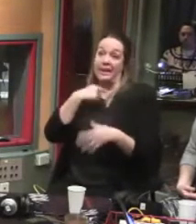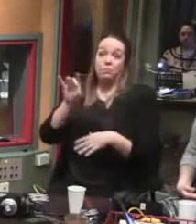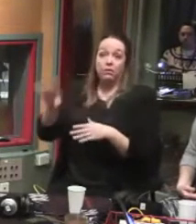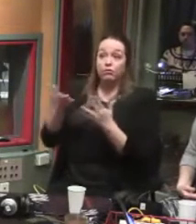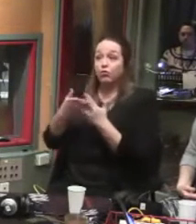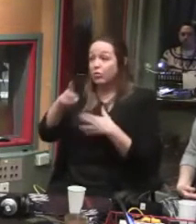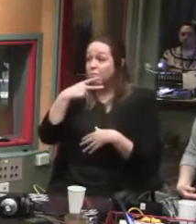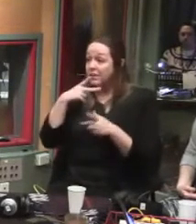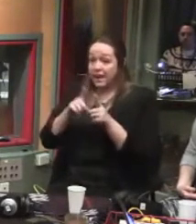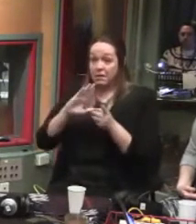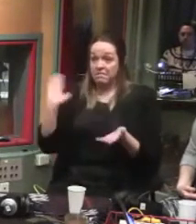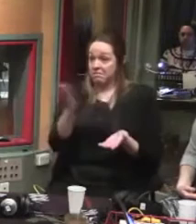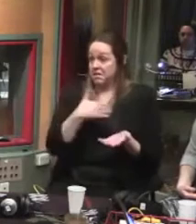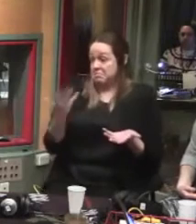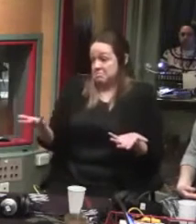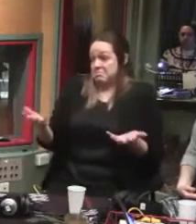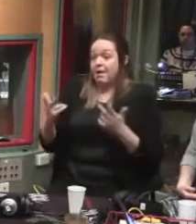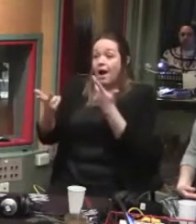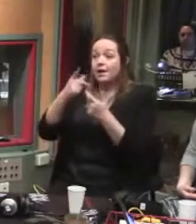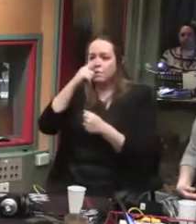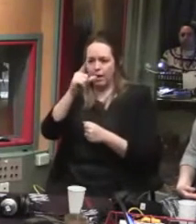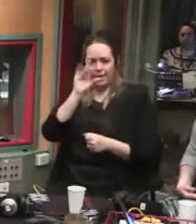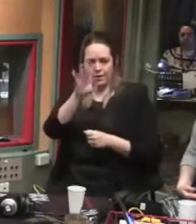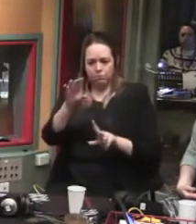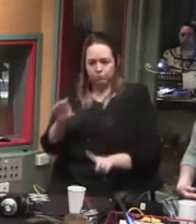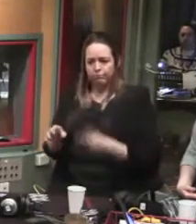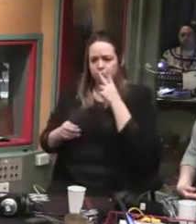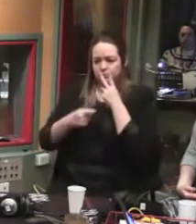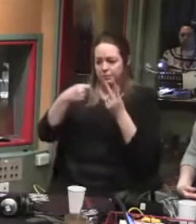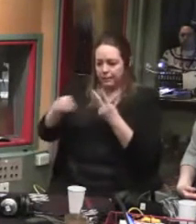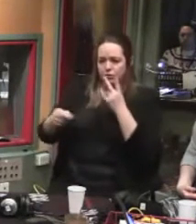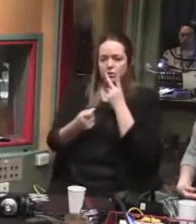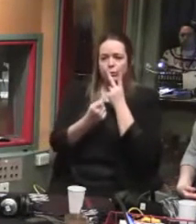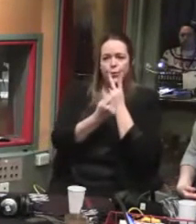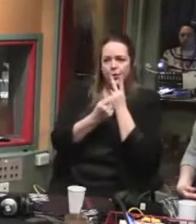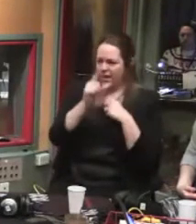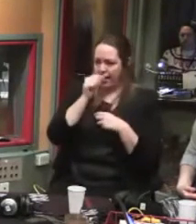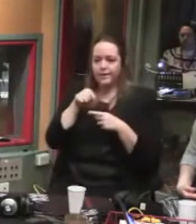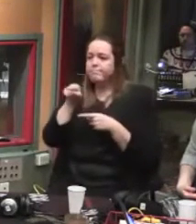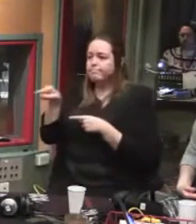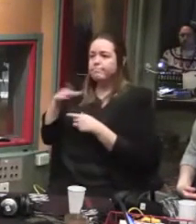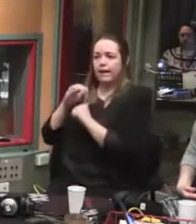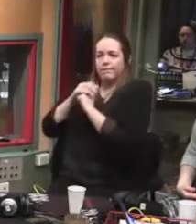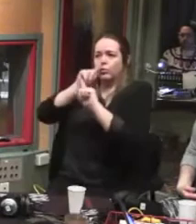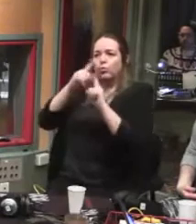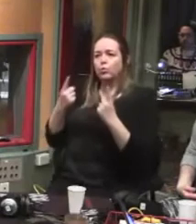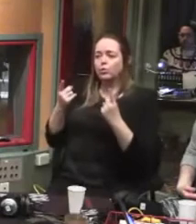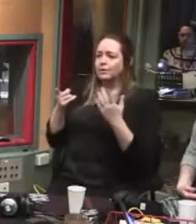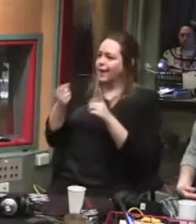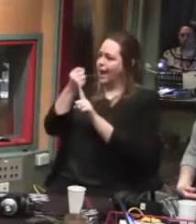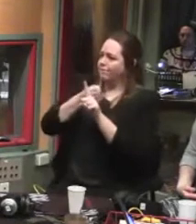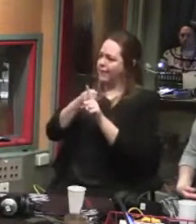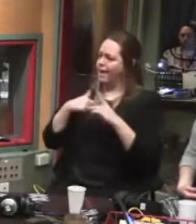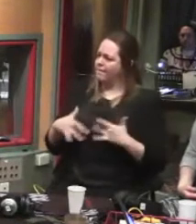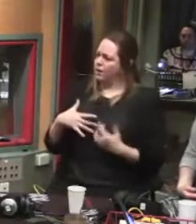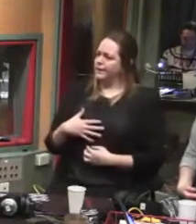else. Other people could pick up cigarettes and a match and light it and do that, and he couldn't. And that was a real advocacy issue for